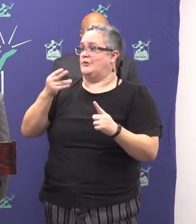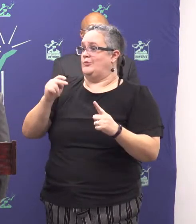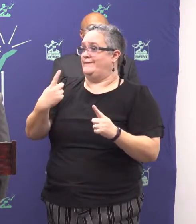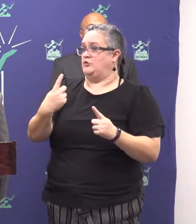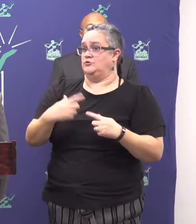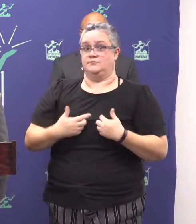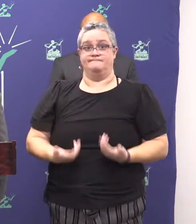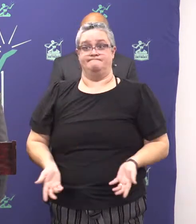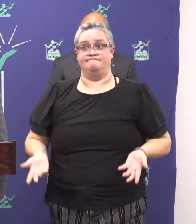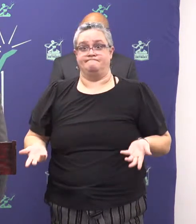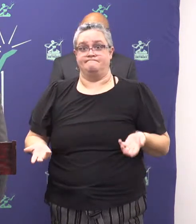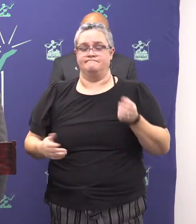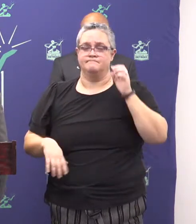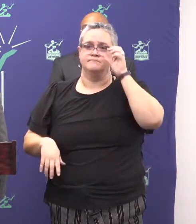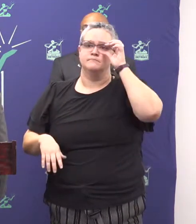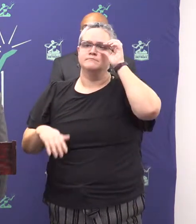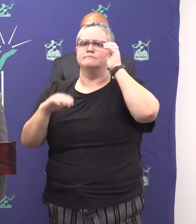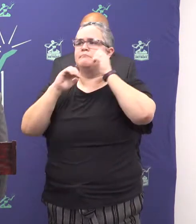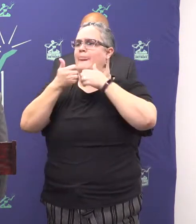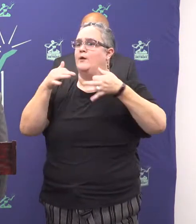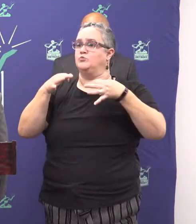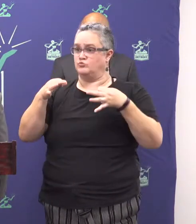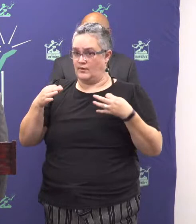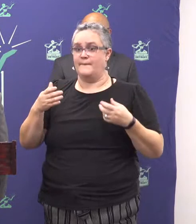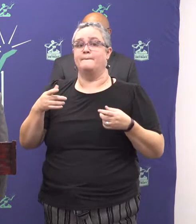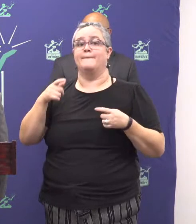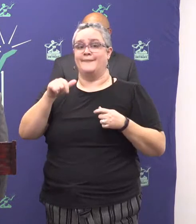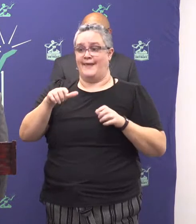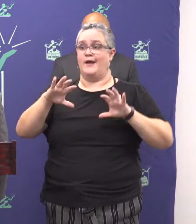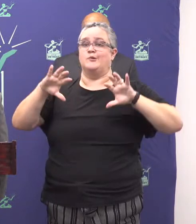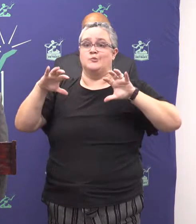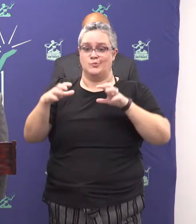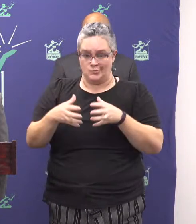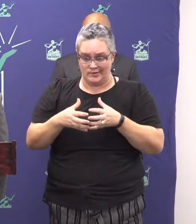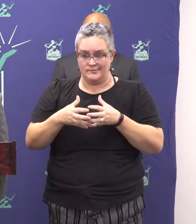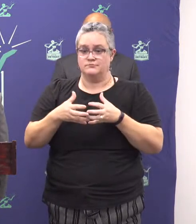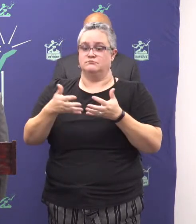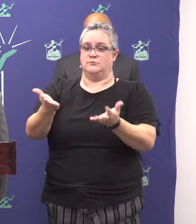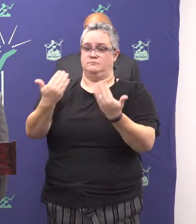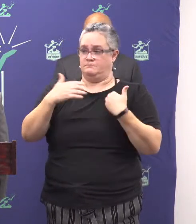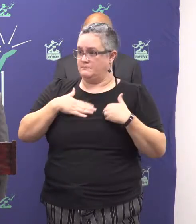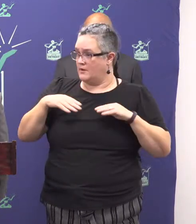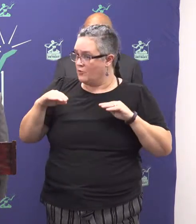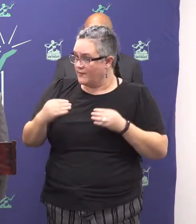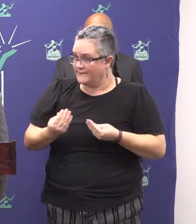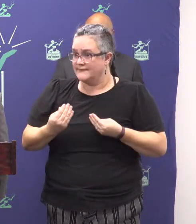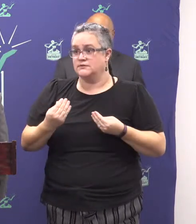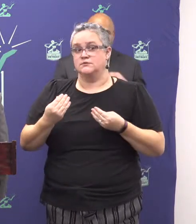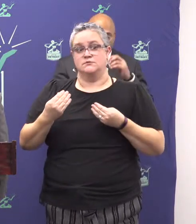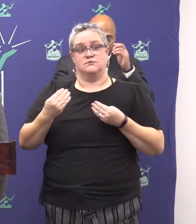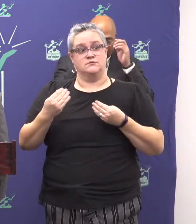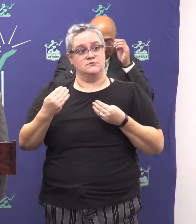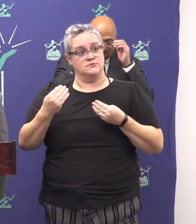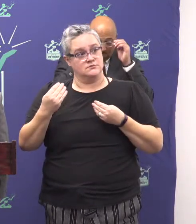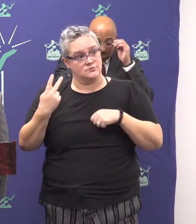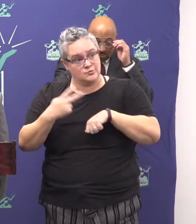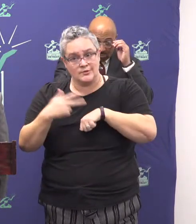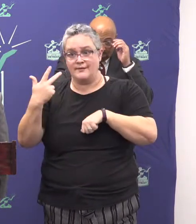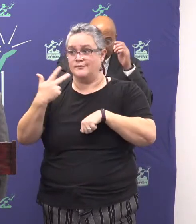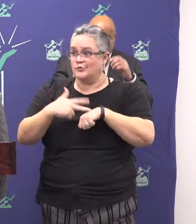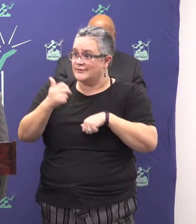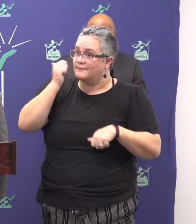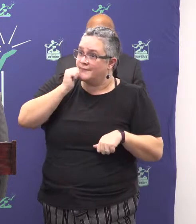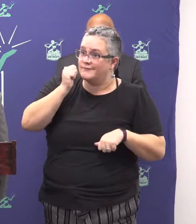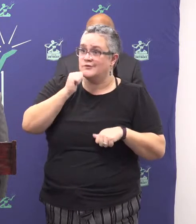but I don't know how to describe it to you. The group has been gathered in my office 2 and 3 times a day.